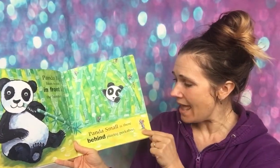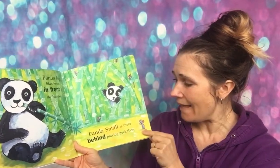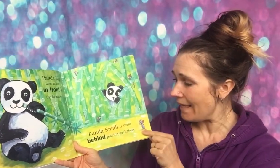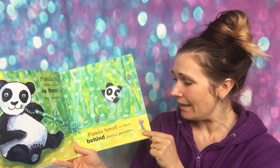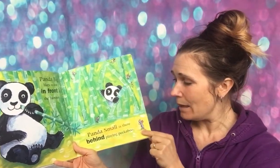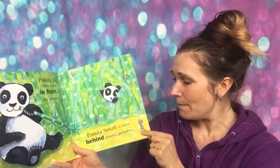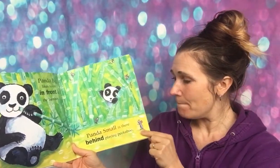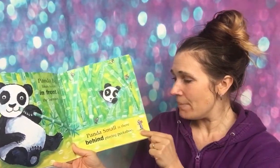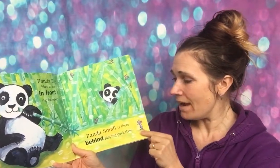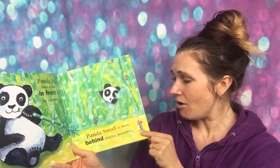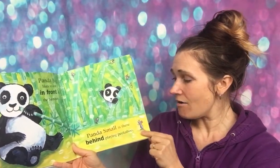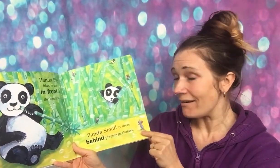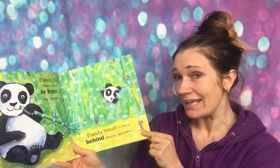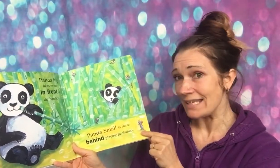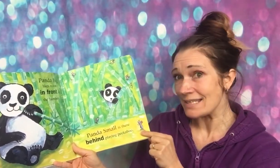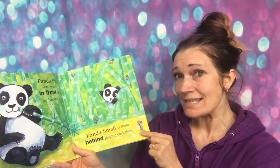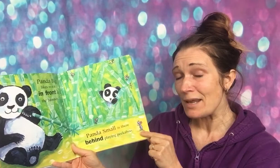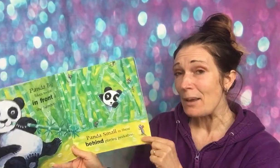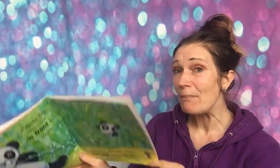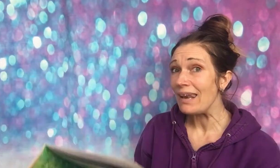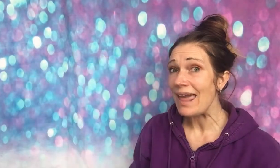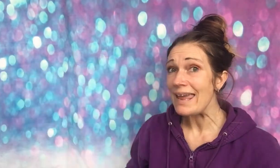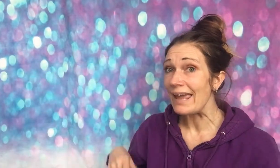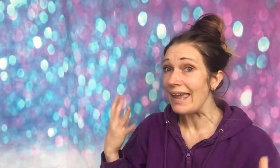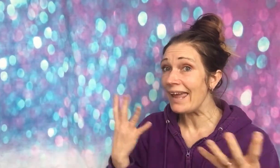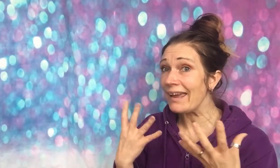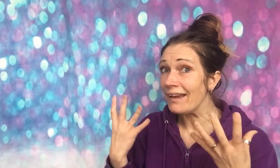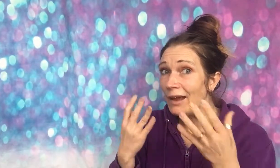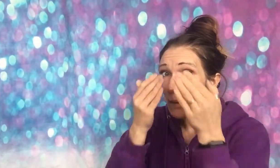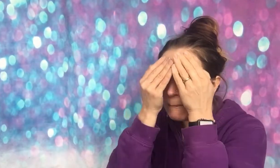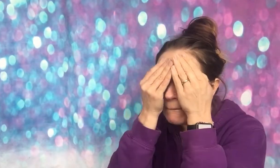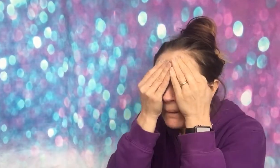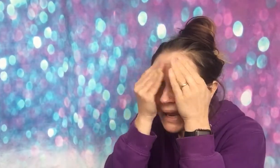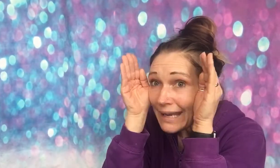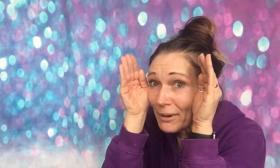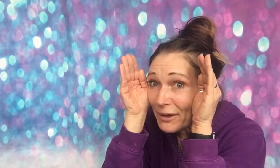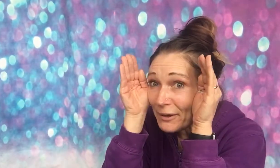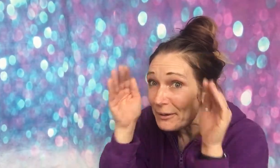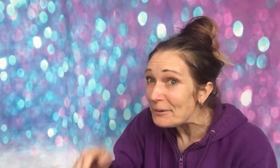there behind playing peekaboo.